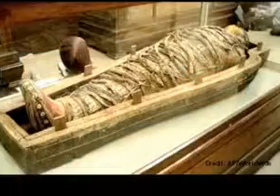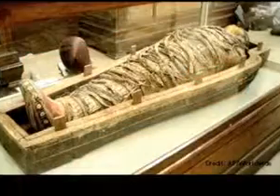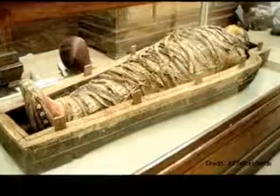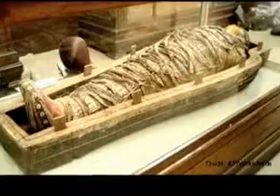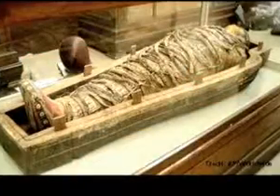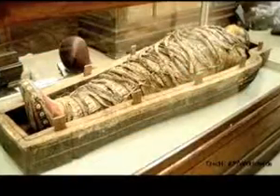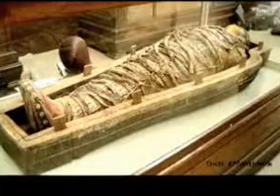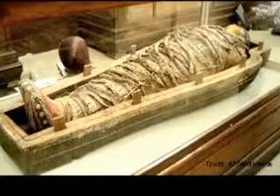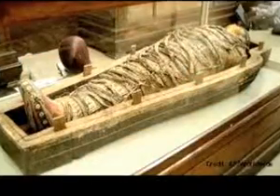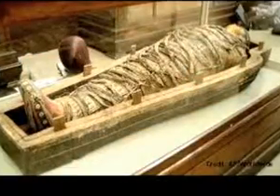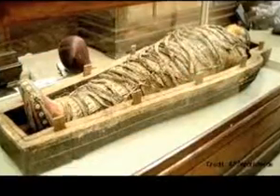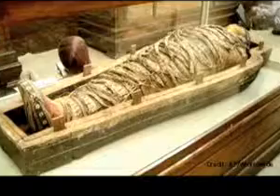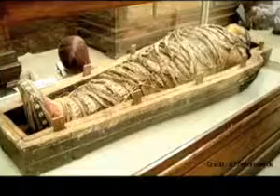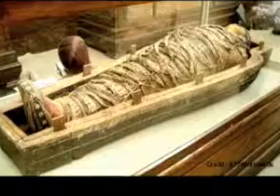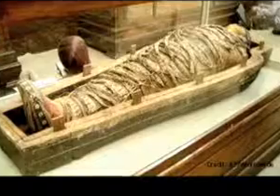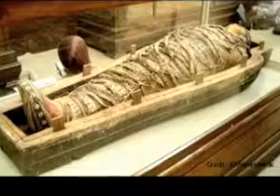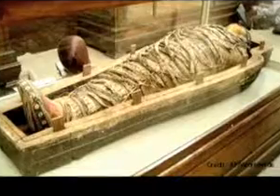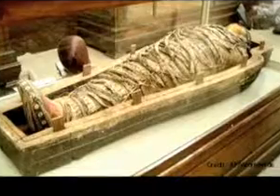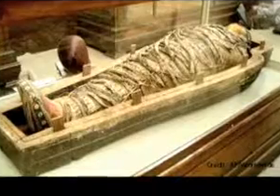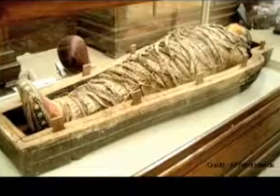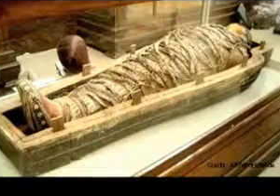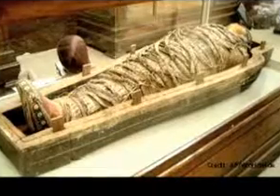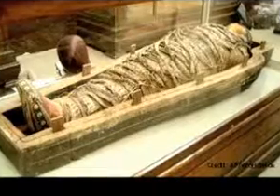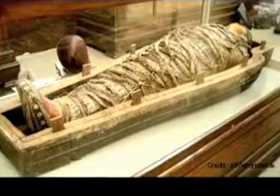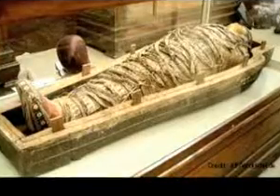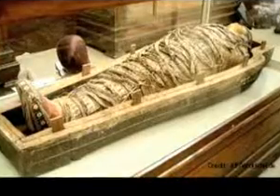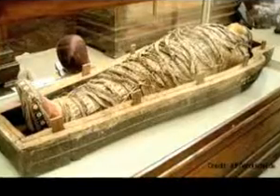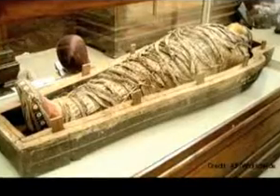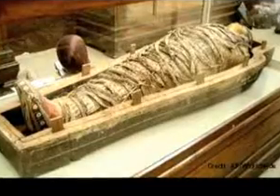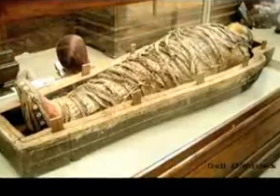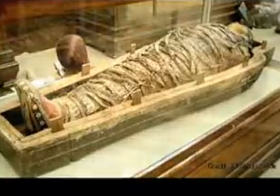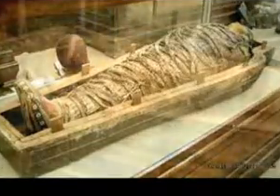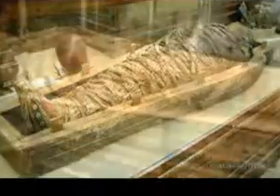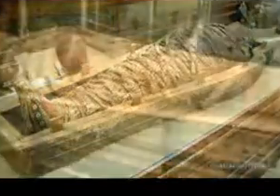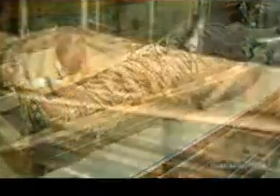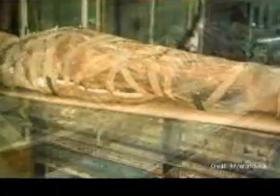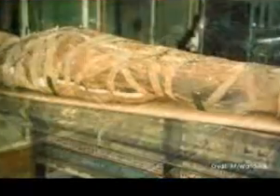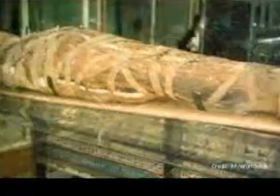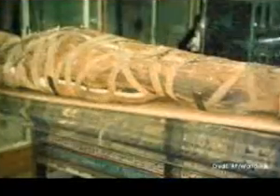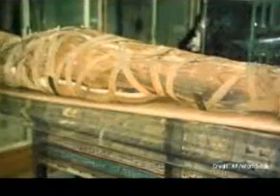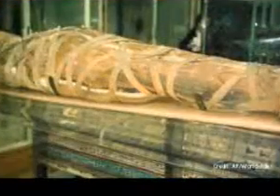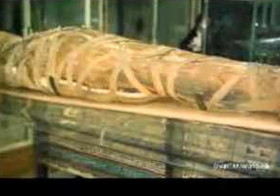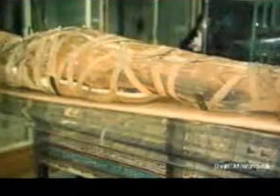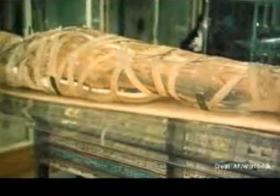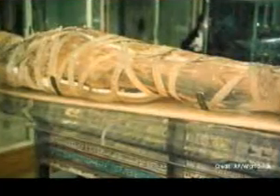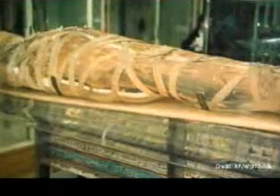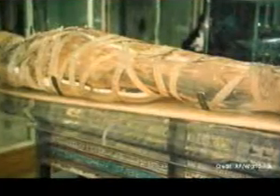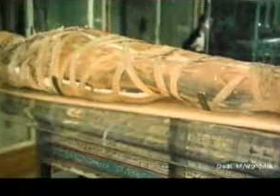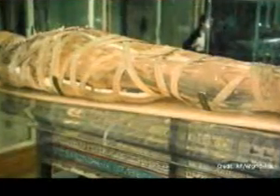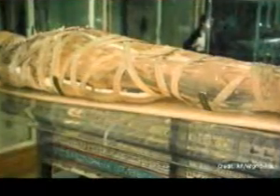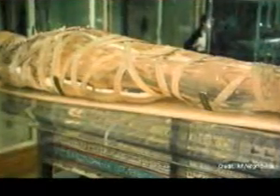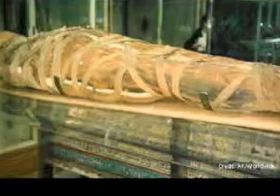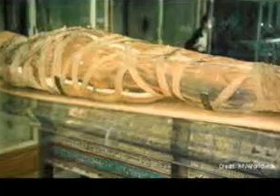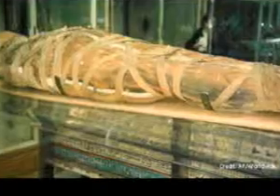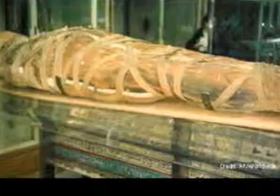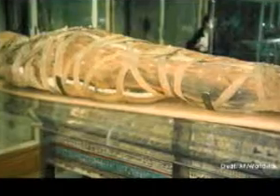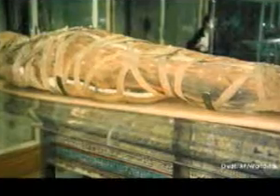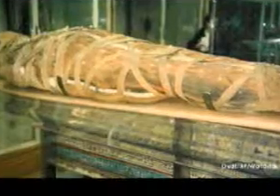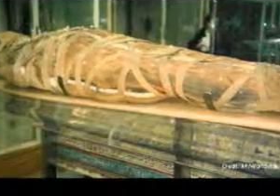and wrapped over and over again in long linen strips. During the time that this wrapping was